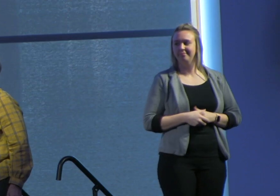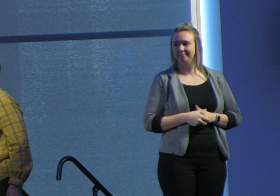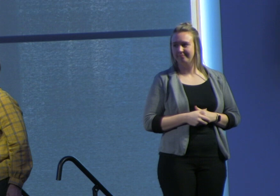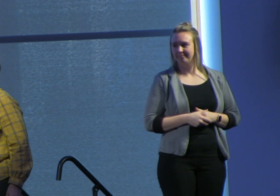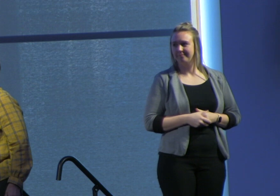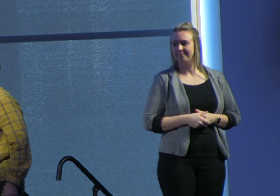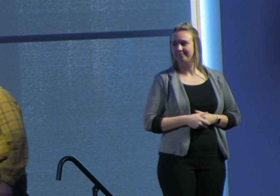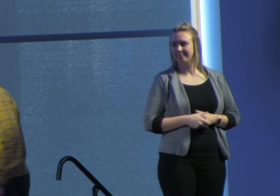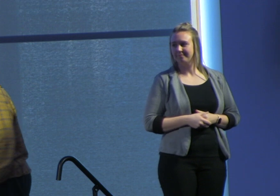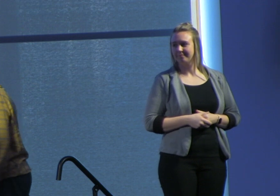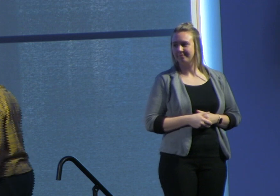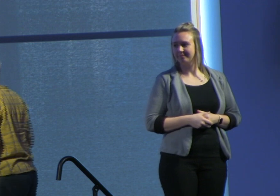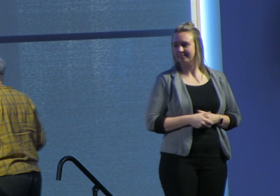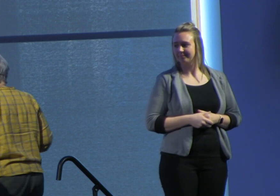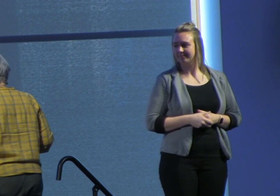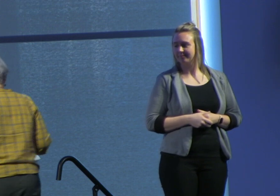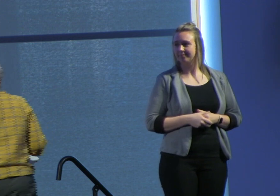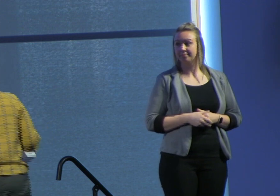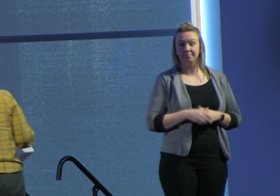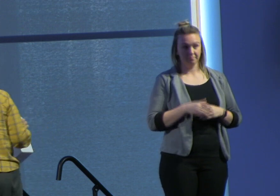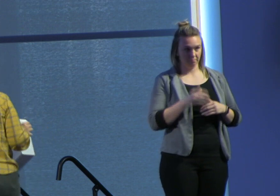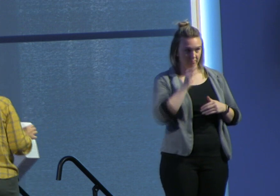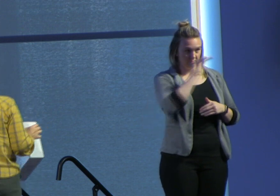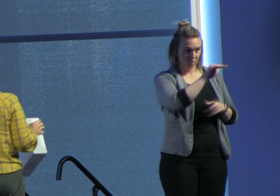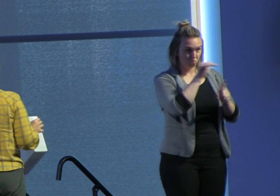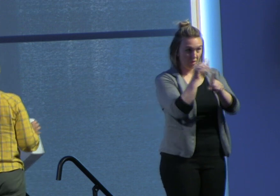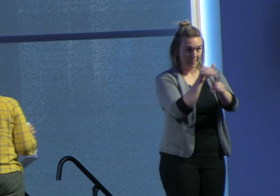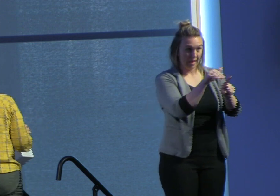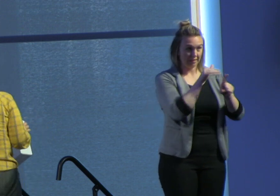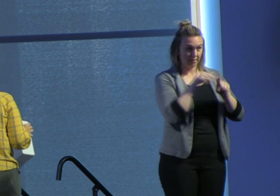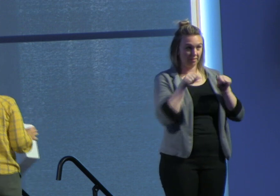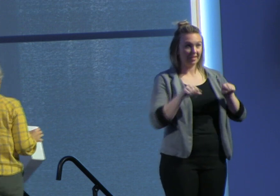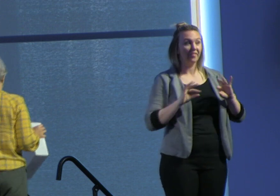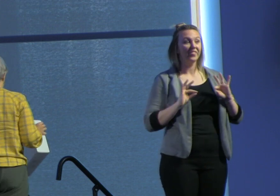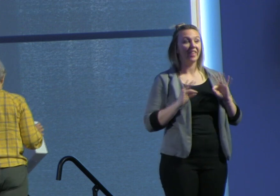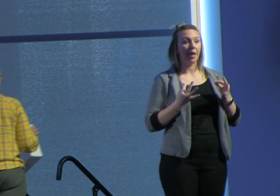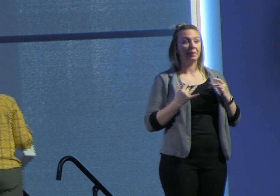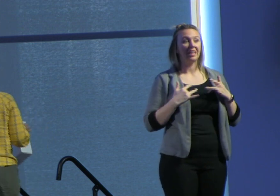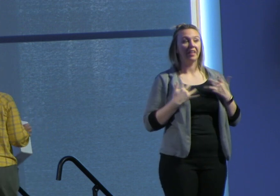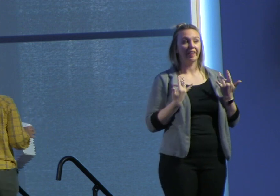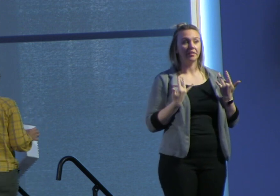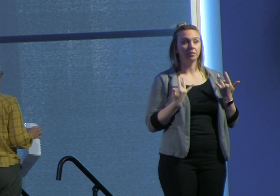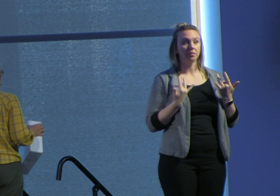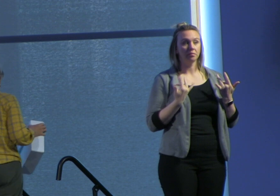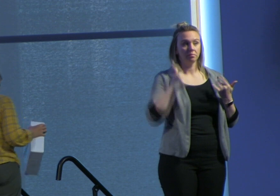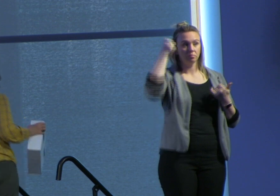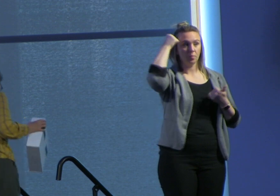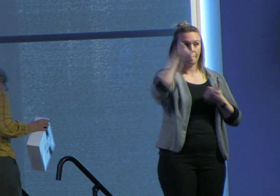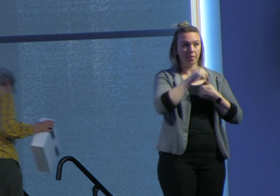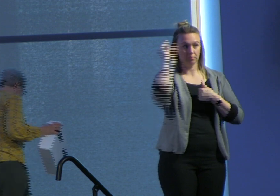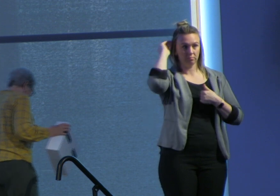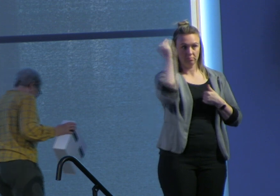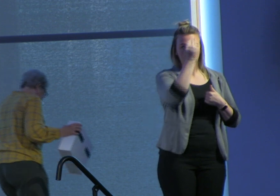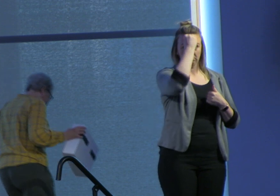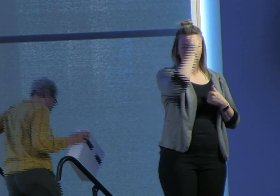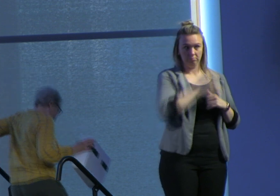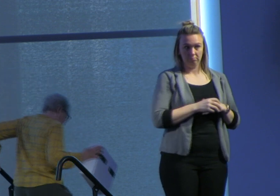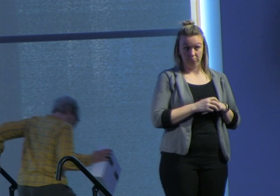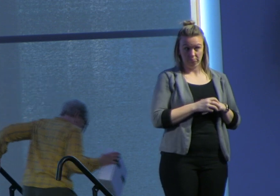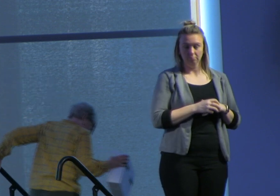Okay. This is a family audience, so we keep that in mind.